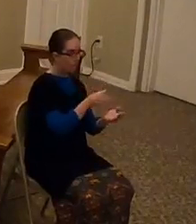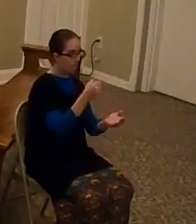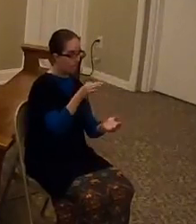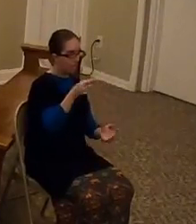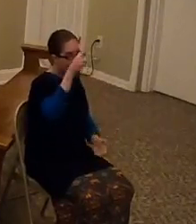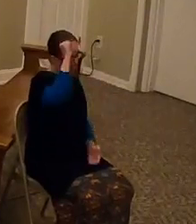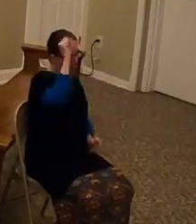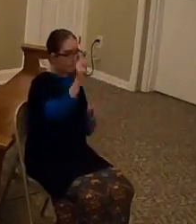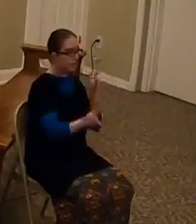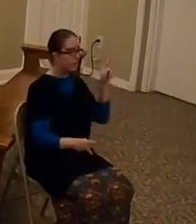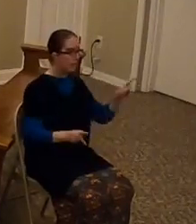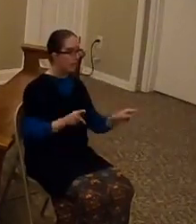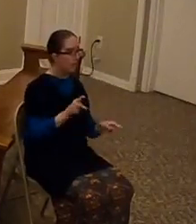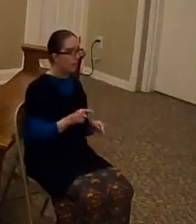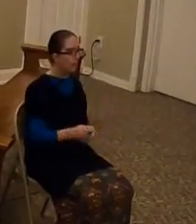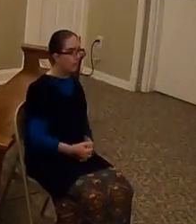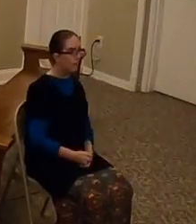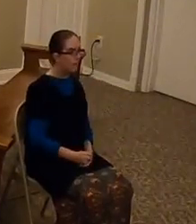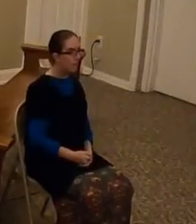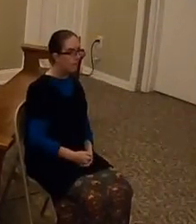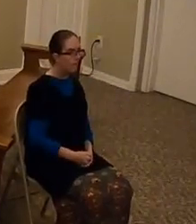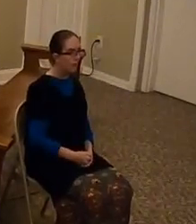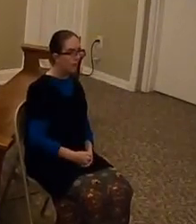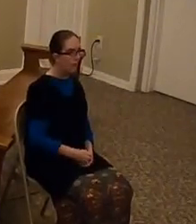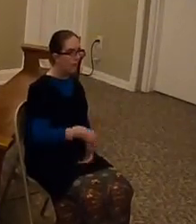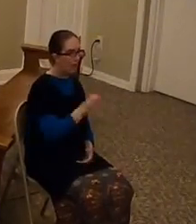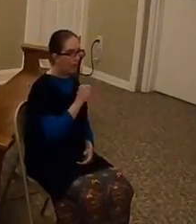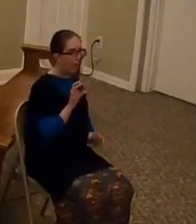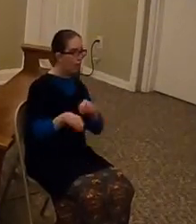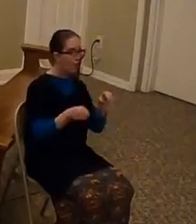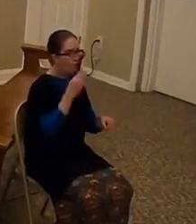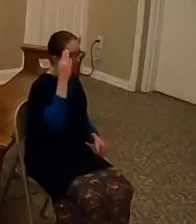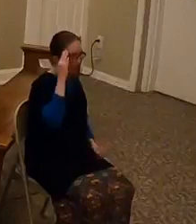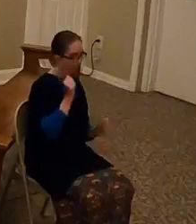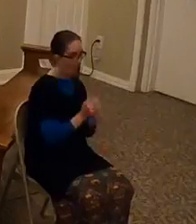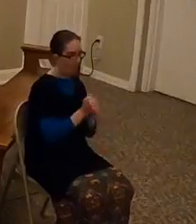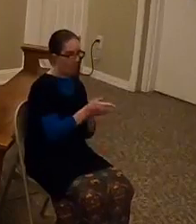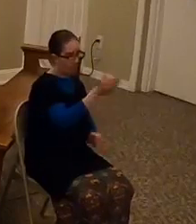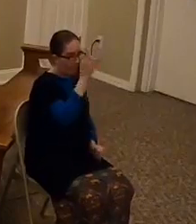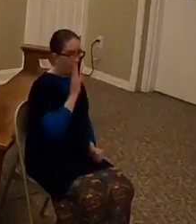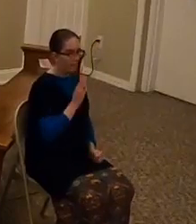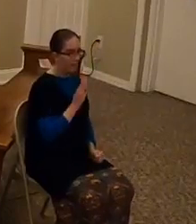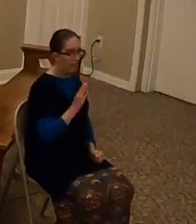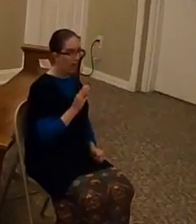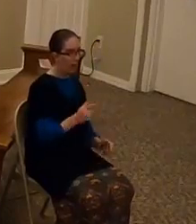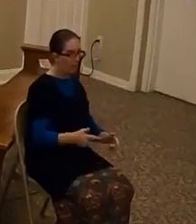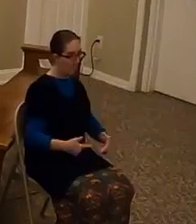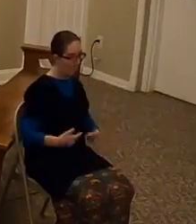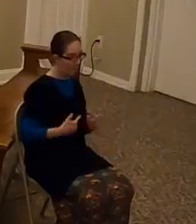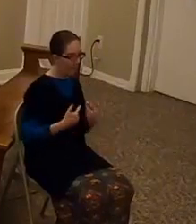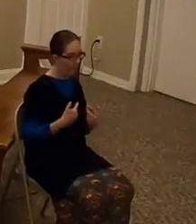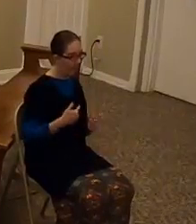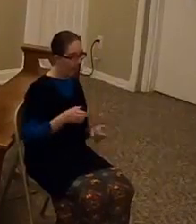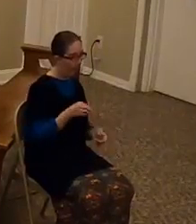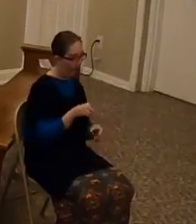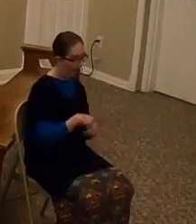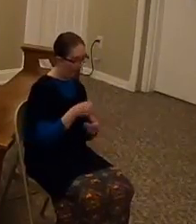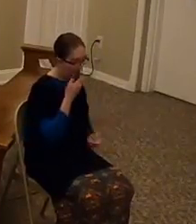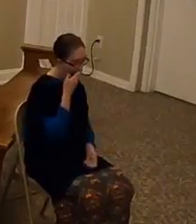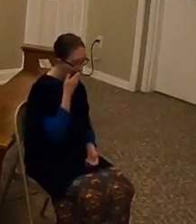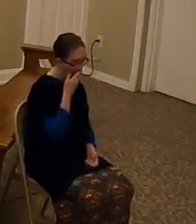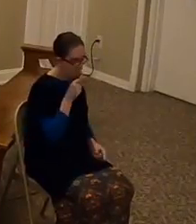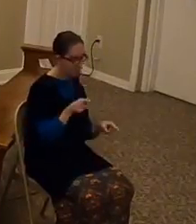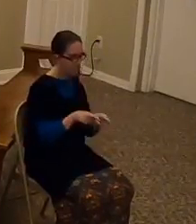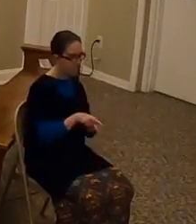of His people. Hallelujah. And do you know, with God actually dwelling right in the midst of them,